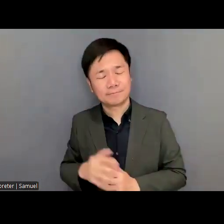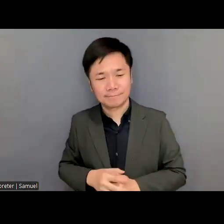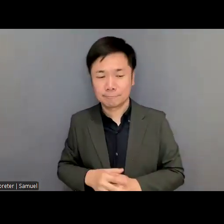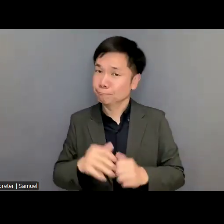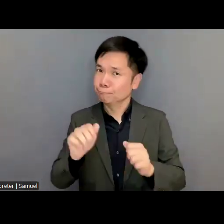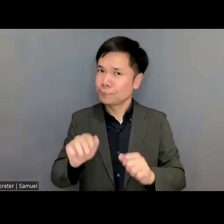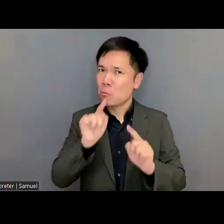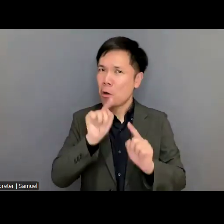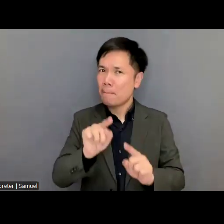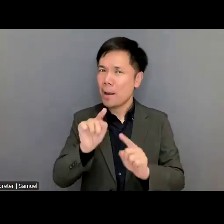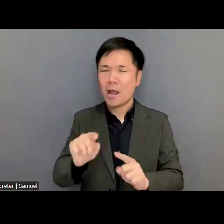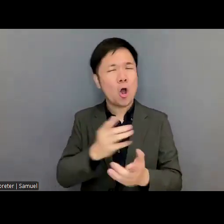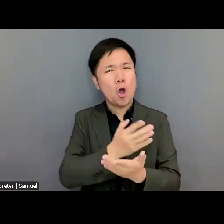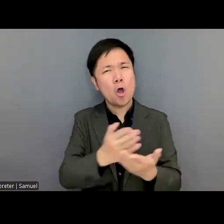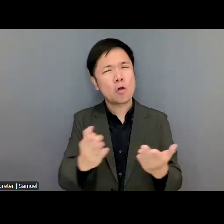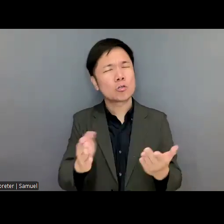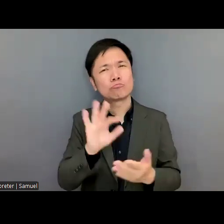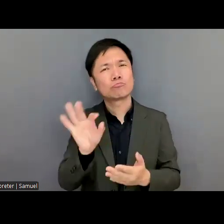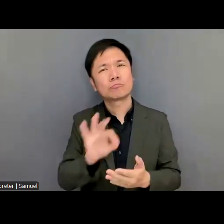all your questions.